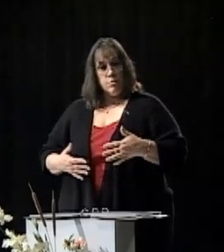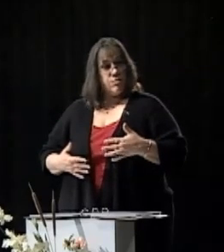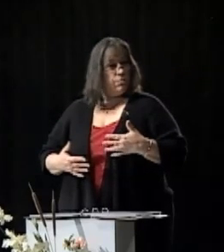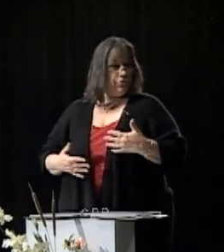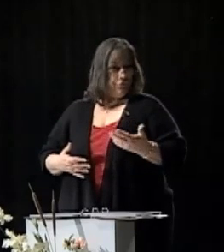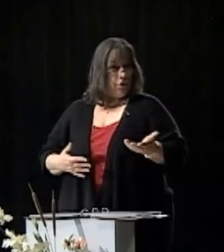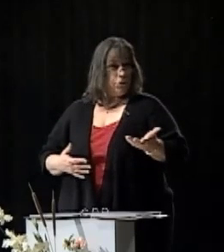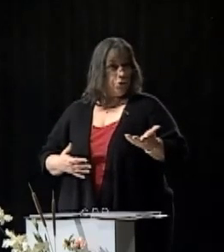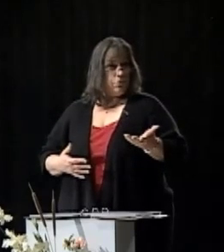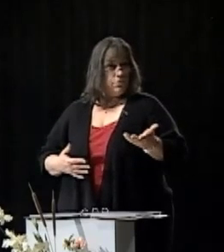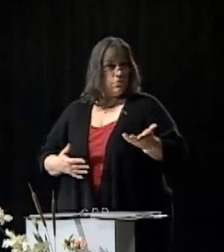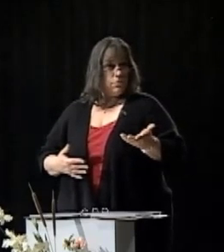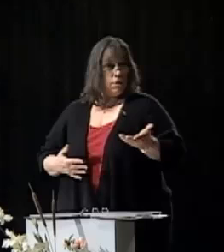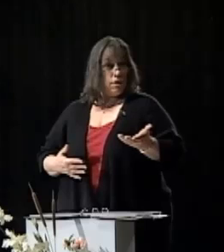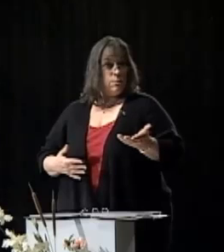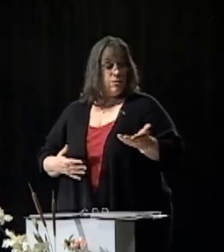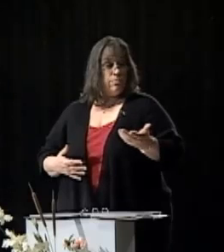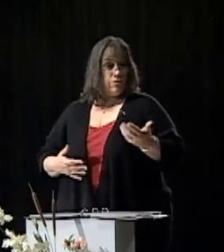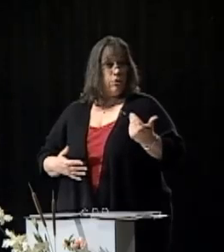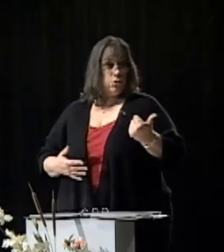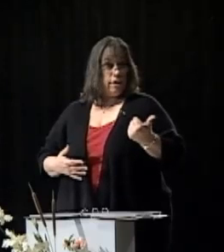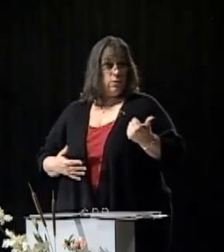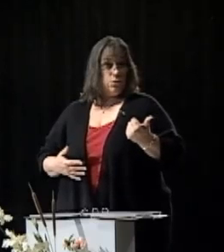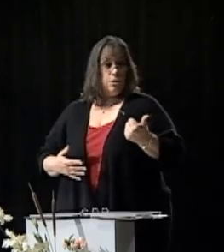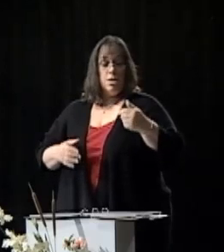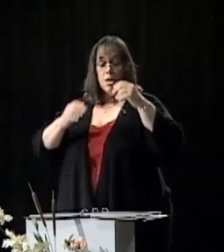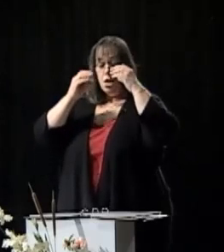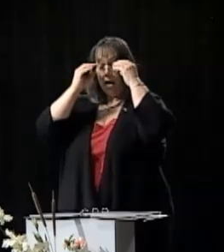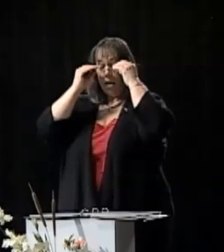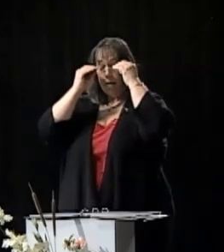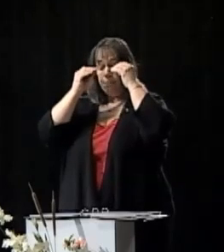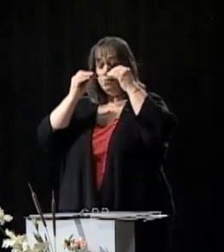from the French. It comes from the French language. And